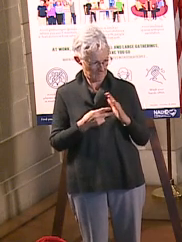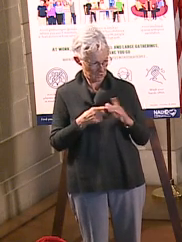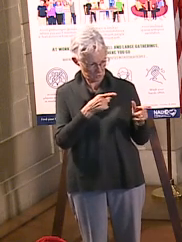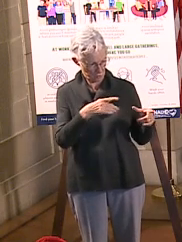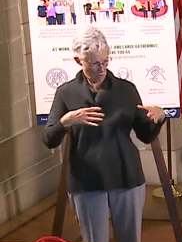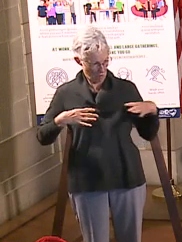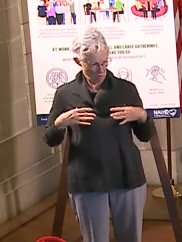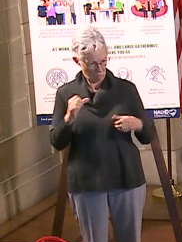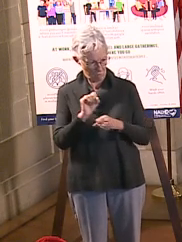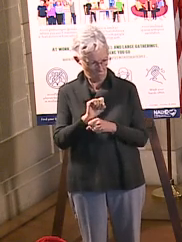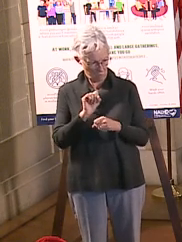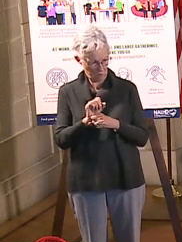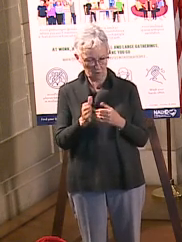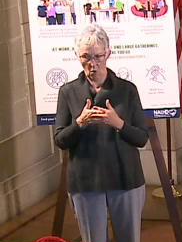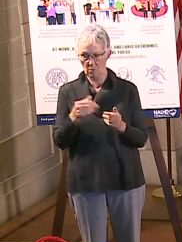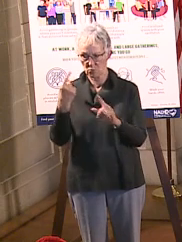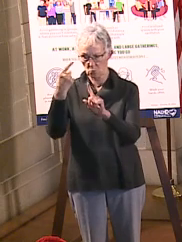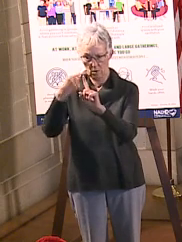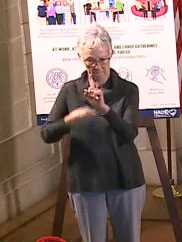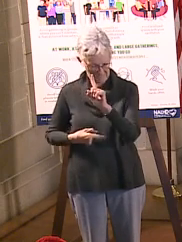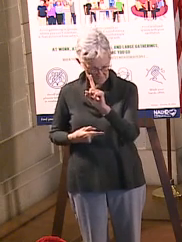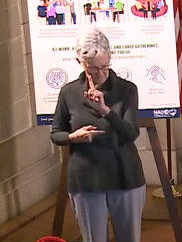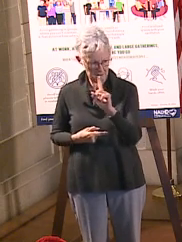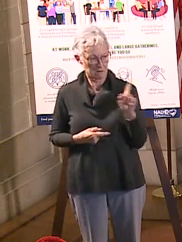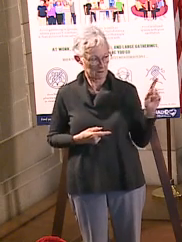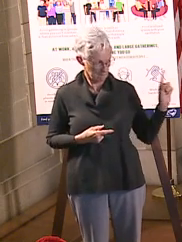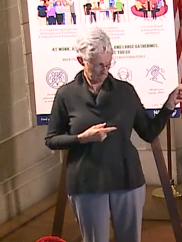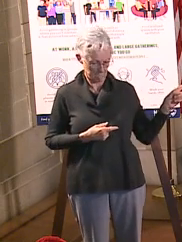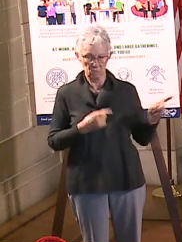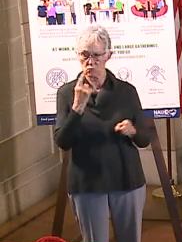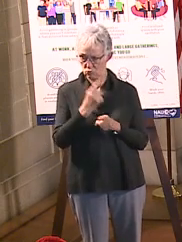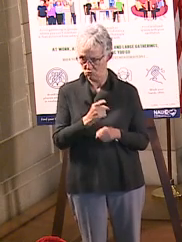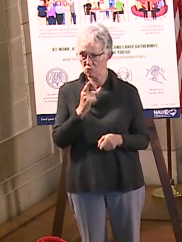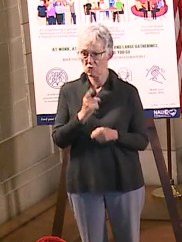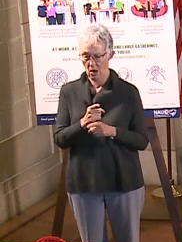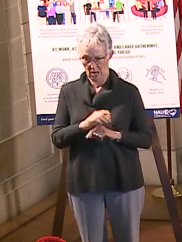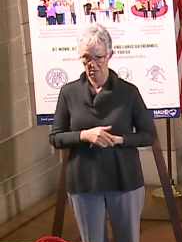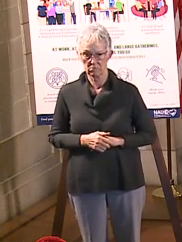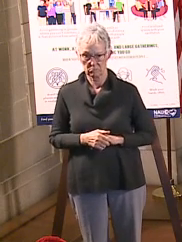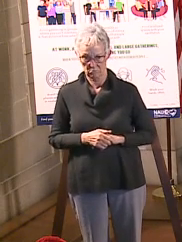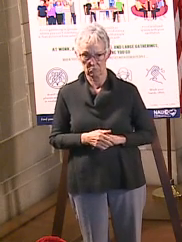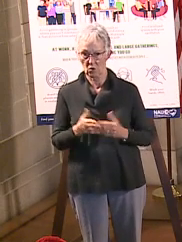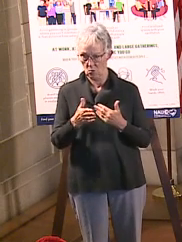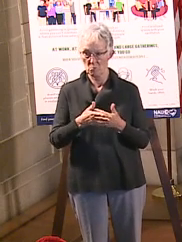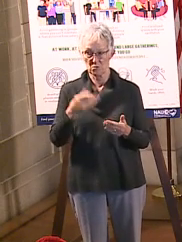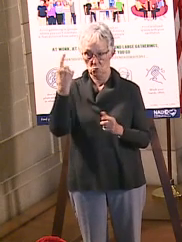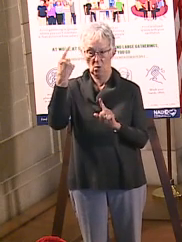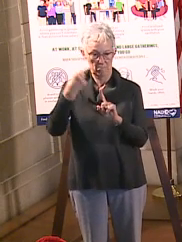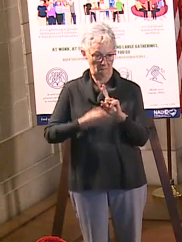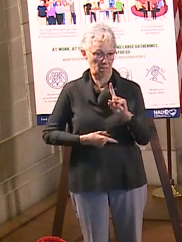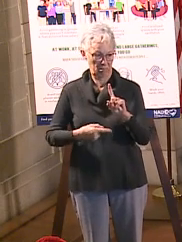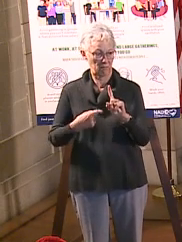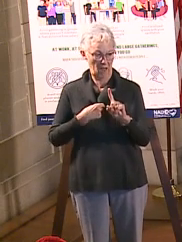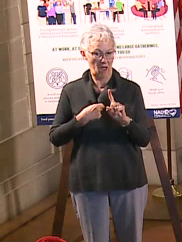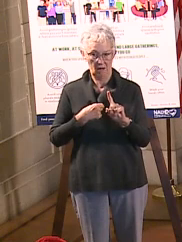about a month? Is that right? Yes, it was, basically, almost a whole month.